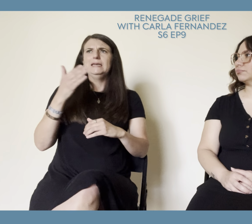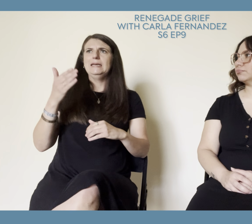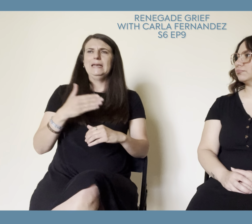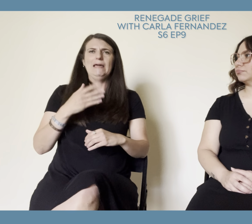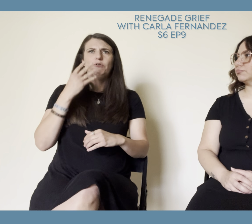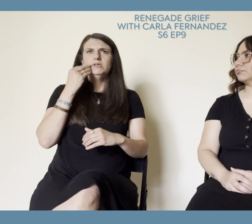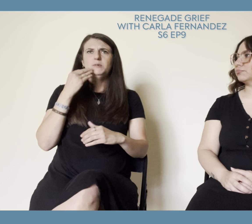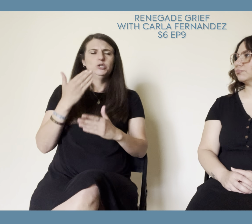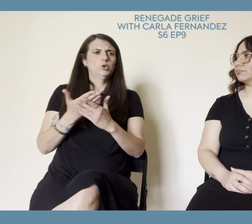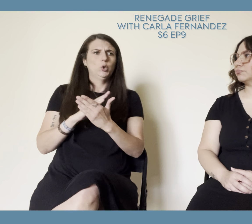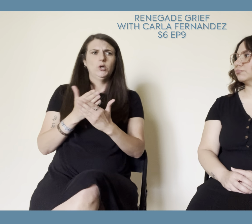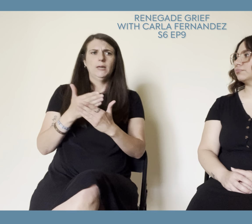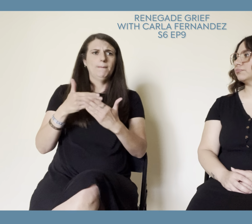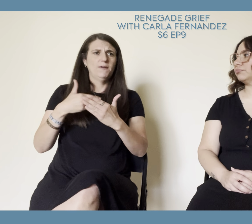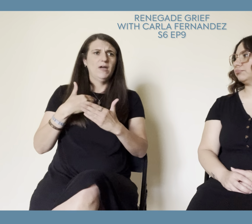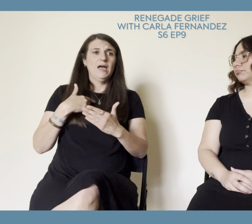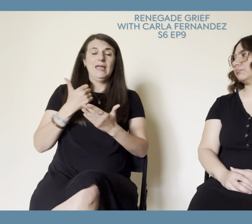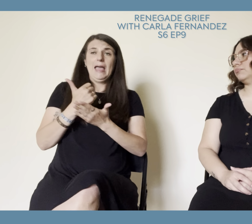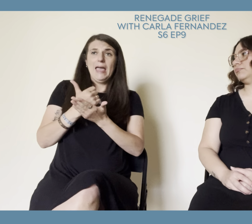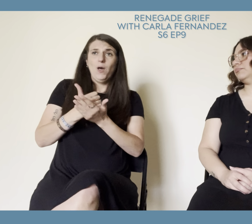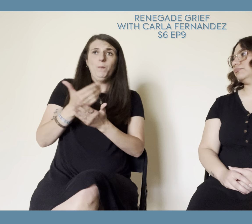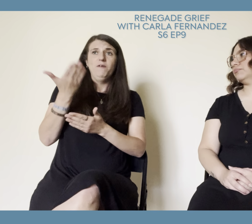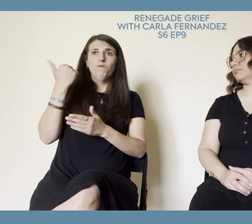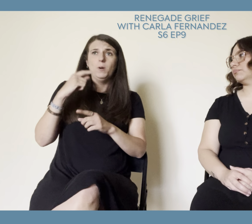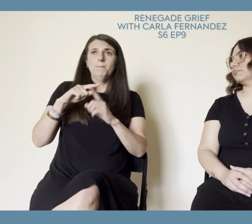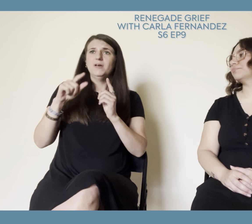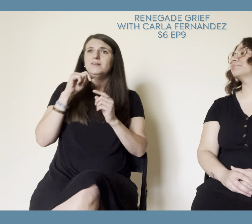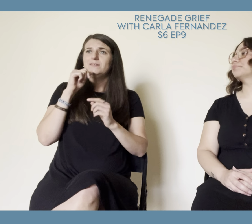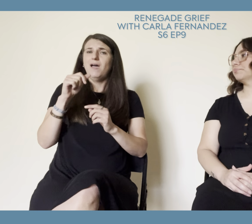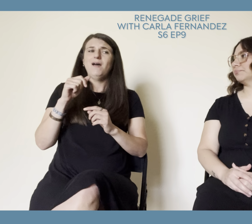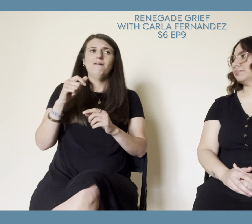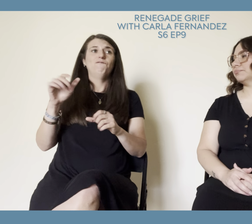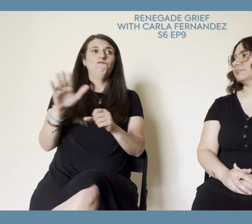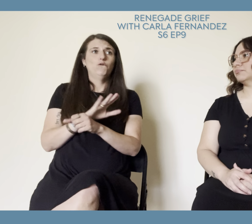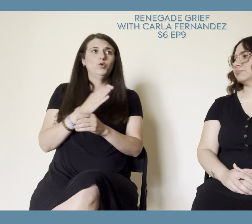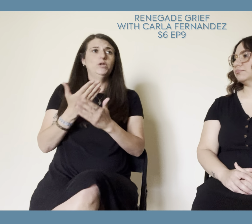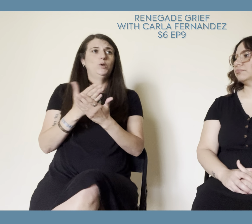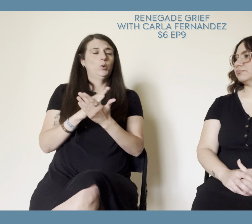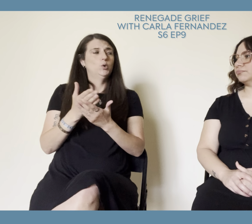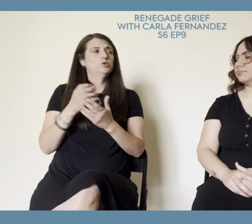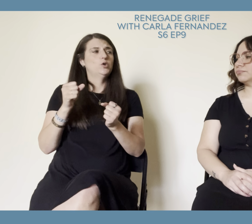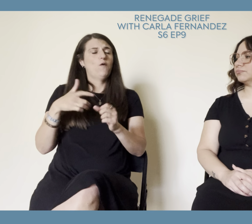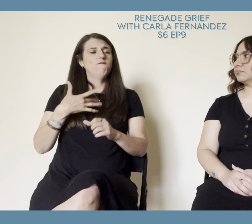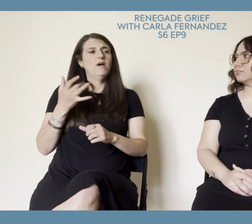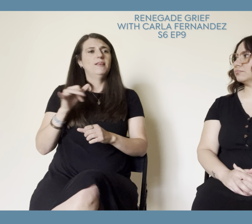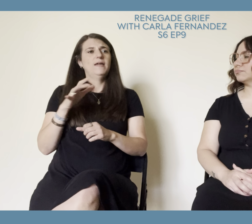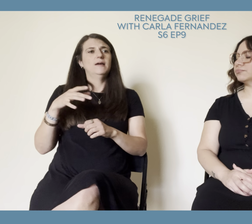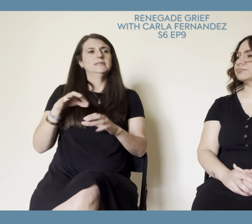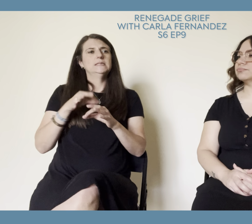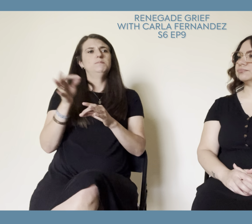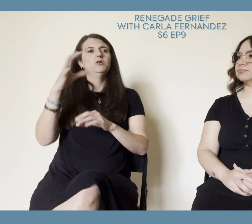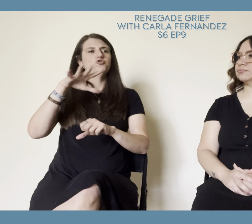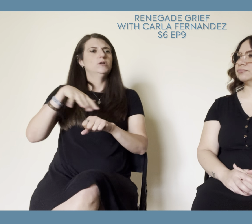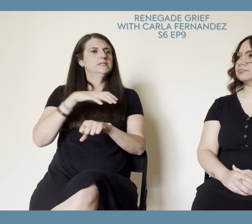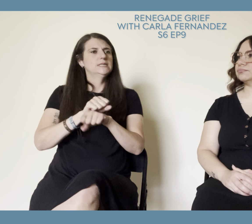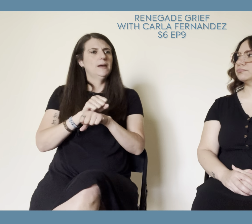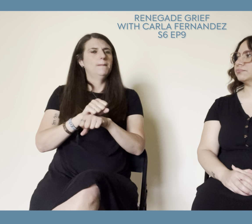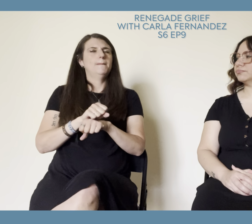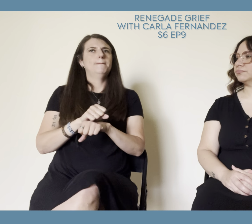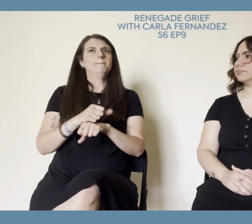helped grate the cheese, but like I never had to do anything other than that. So it kind of felt like a spiritual assignment on me and on the people that were